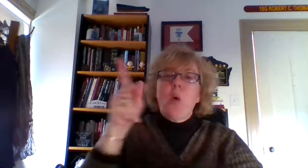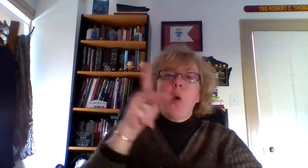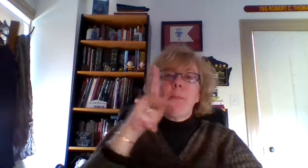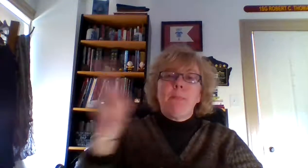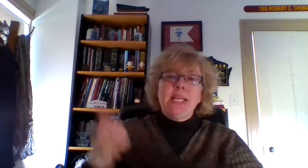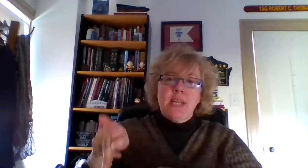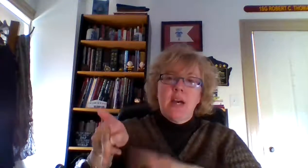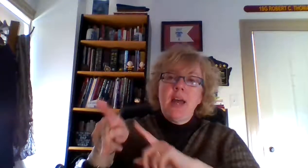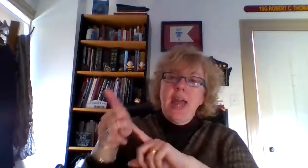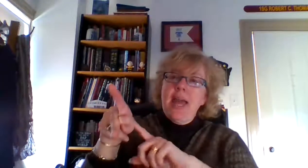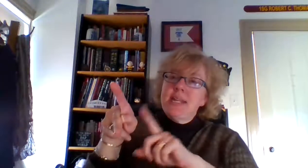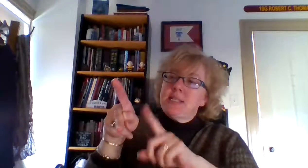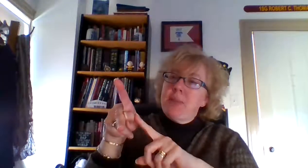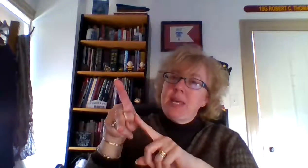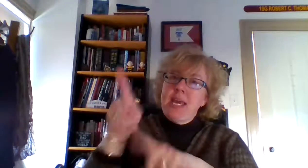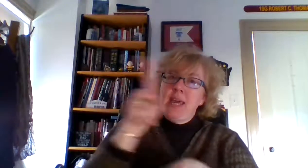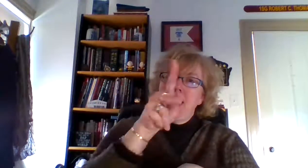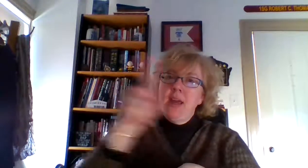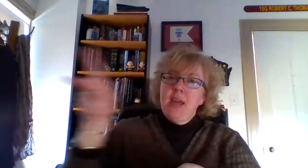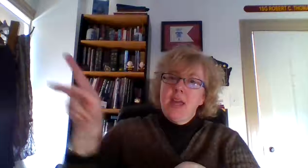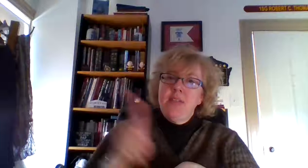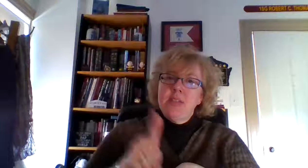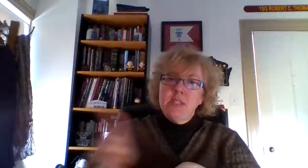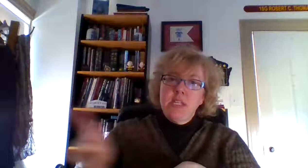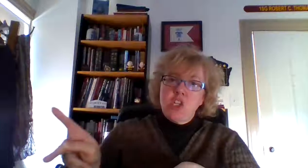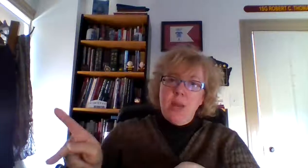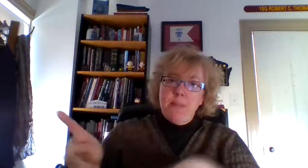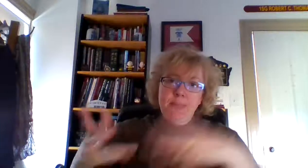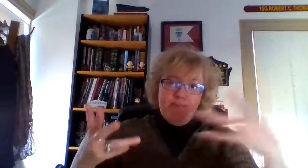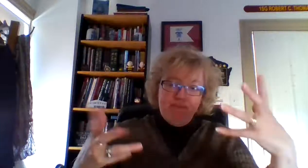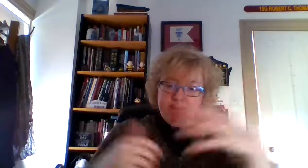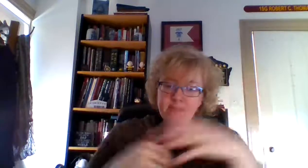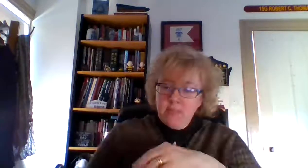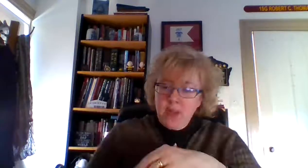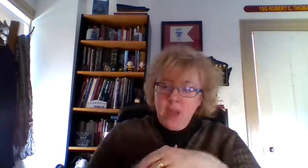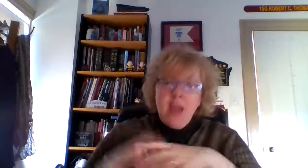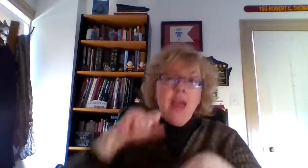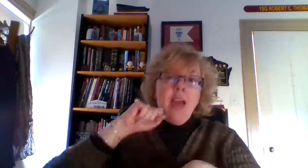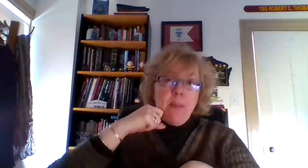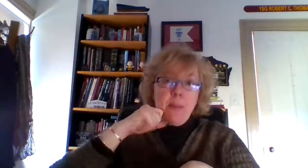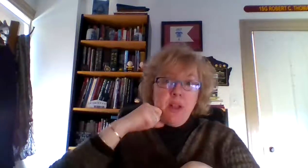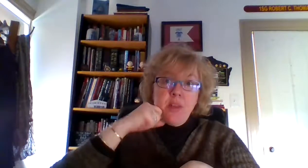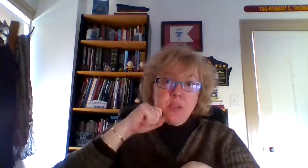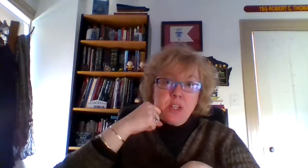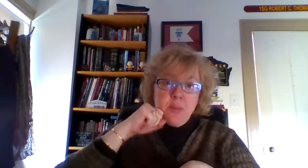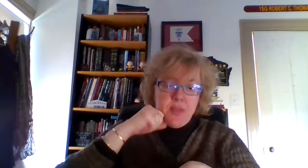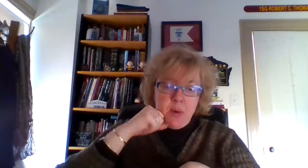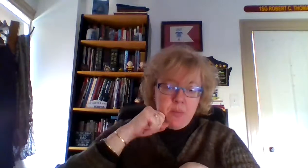or pizza. And it's a P in the Z shape. Apple, I think we talked about that one